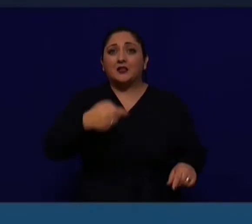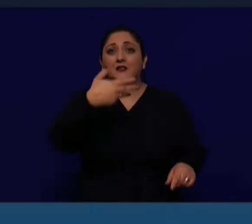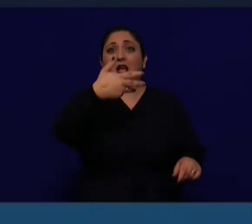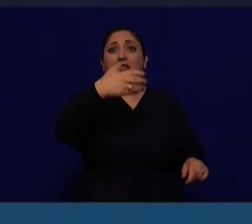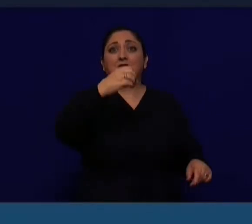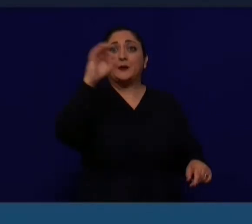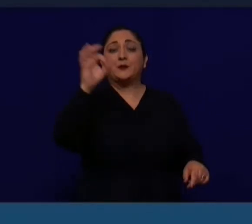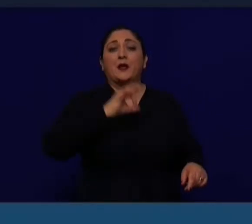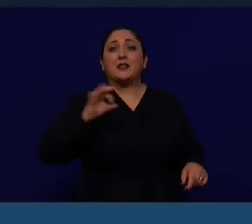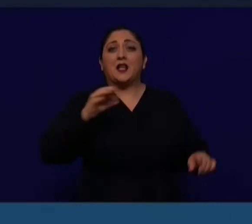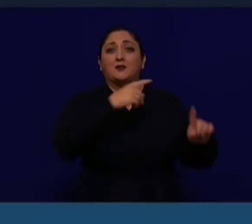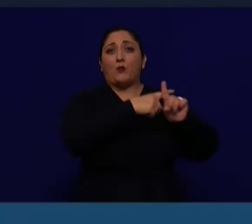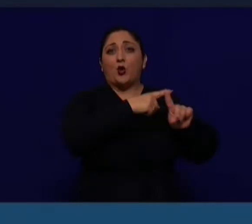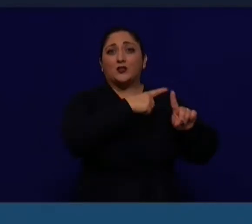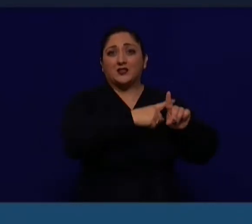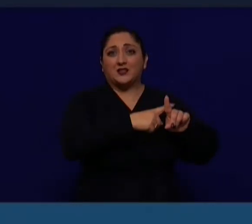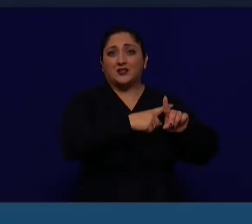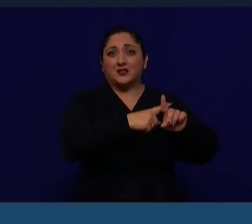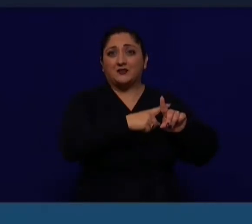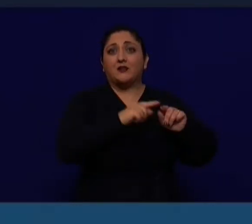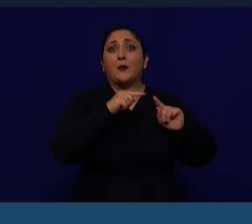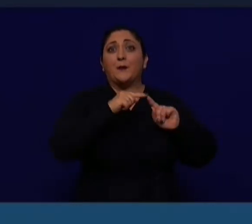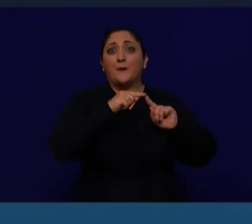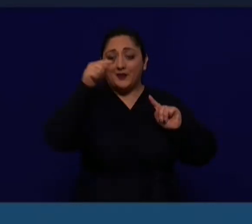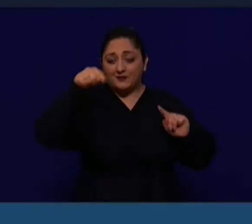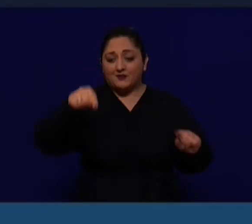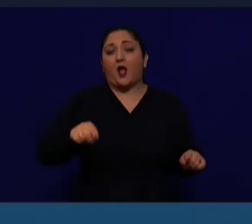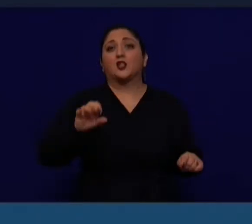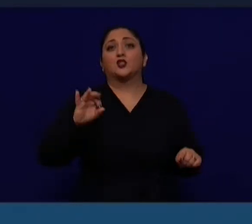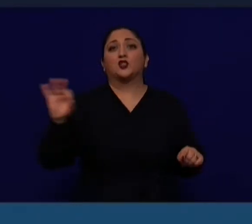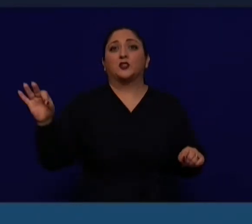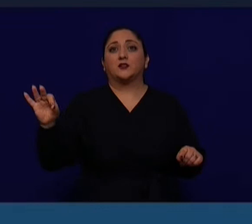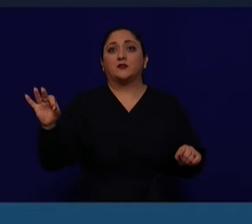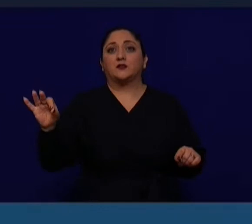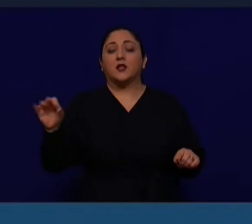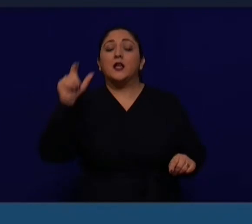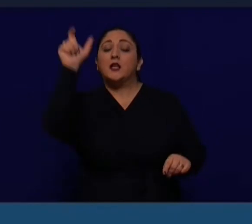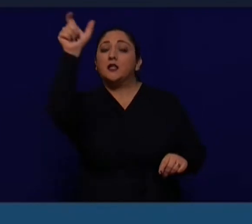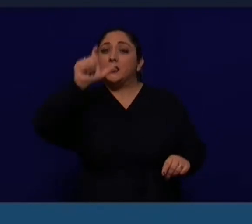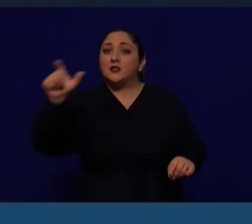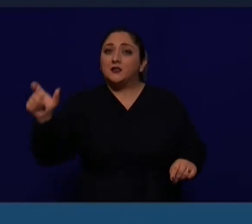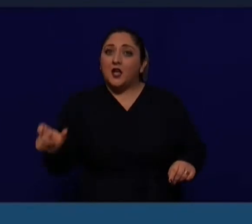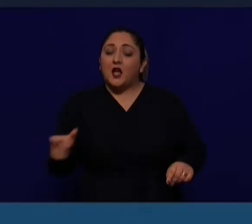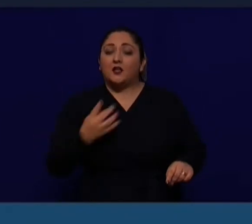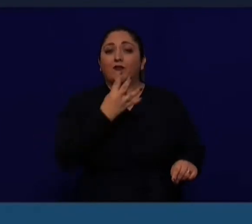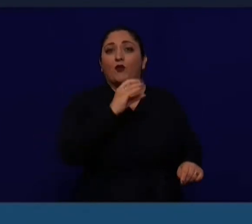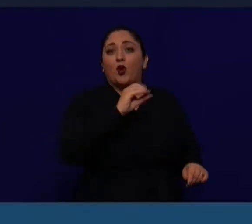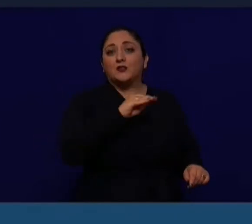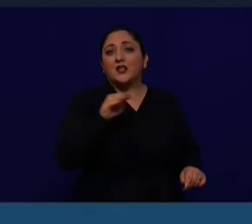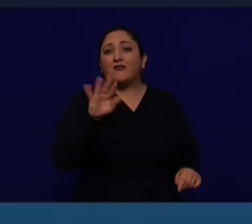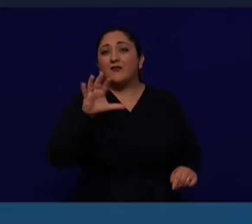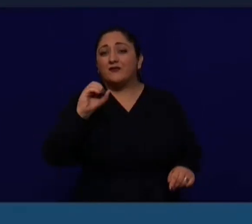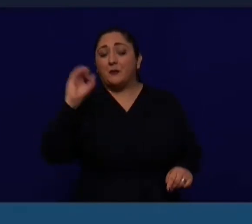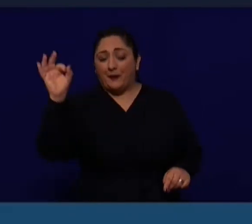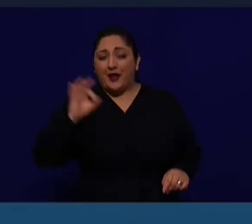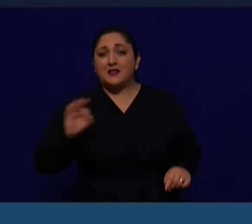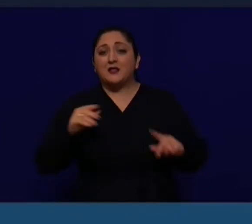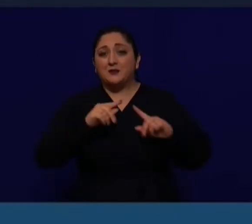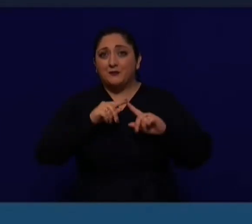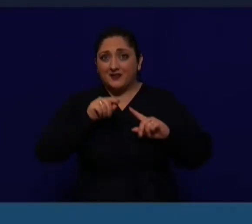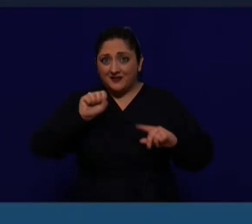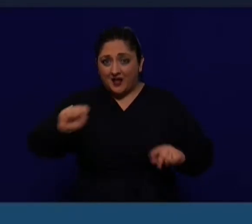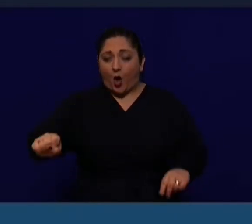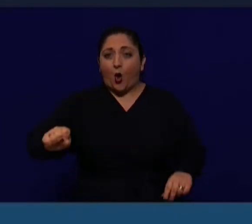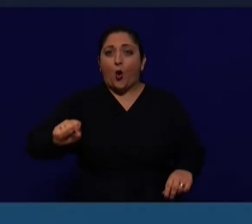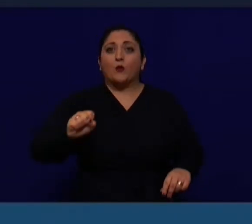kollha pożittivi li għandhom li kienu ġejjin mill-varjant. Jekk tħares lejn l-Italja għandhom bejn 40 u 50% tal-każijiet tagħhom